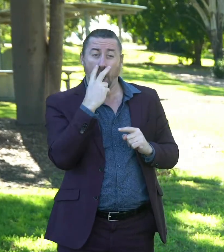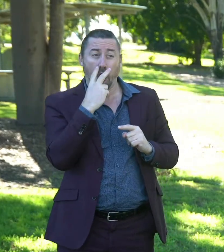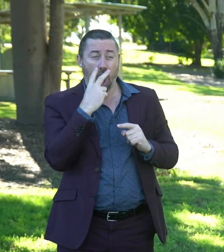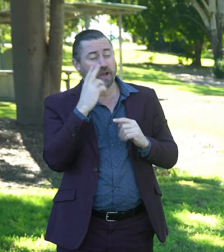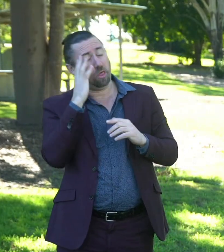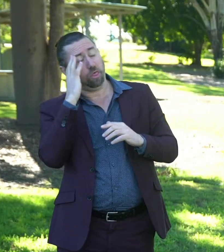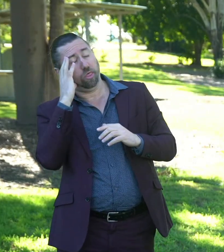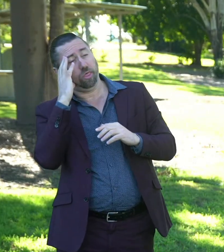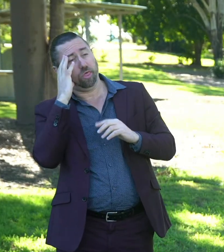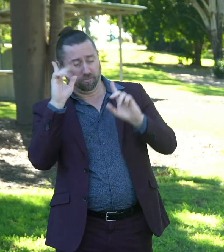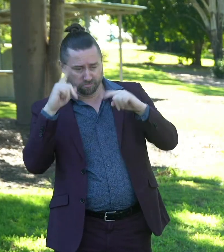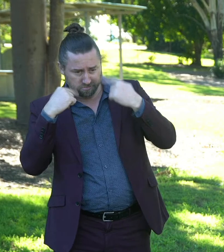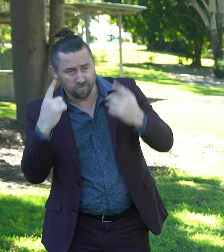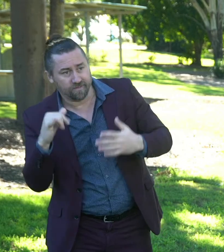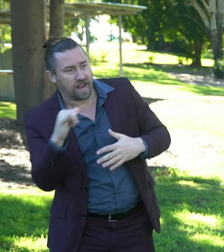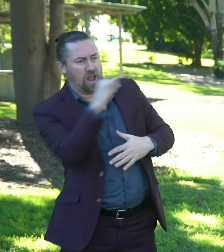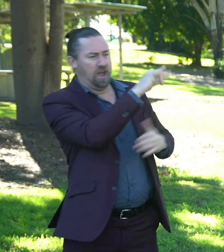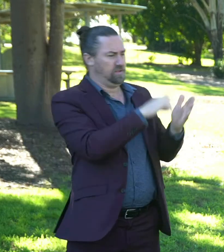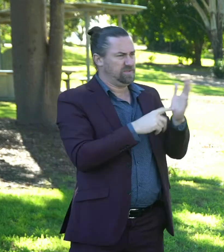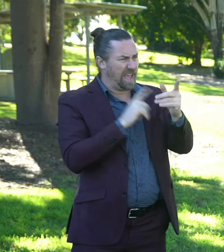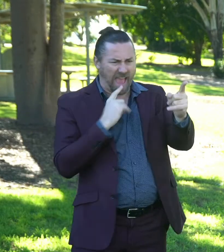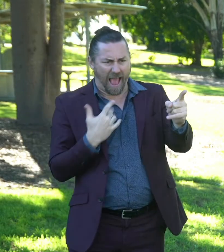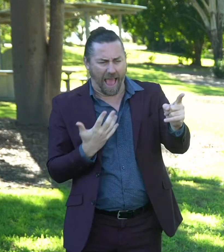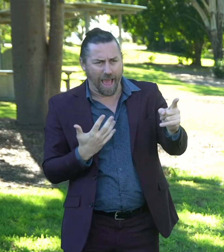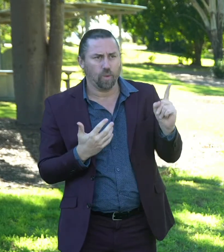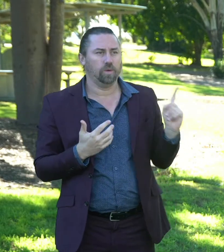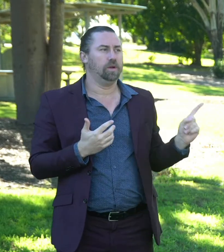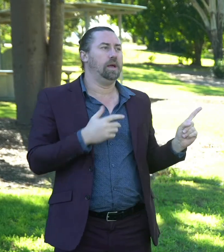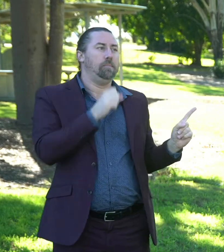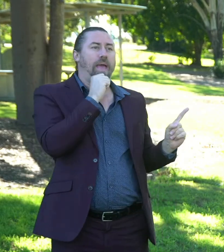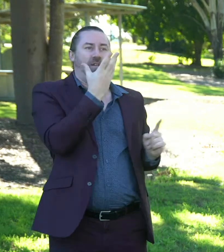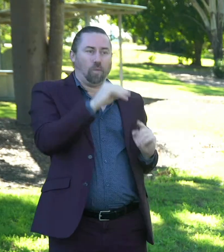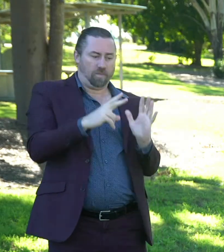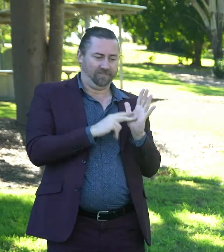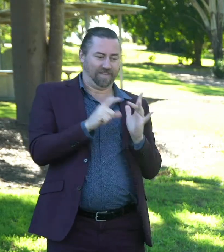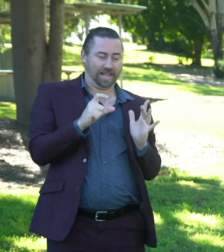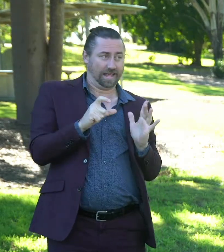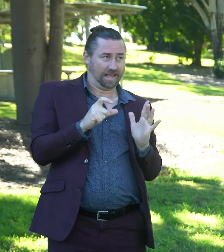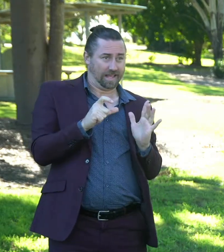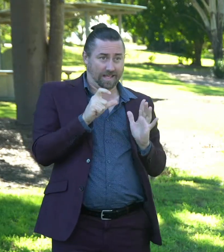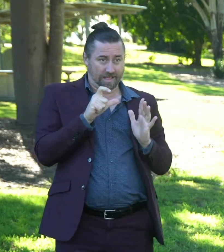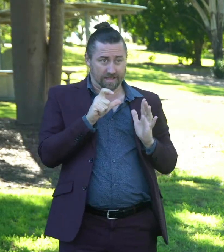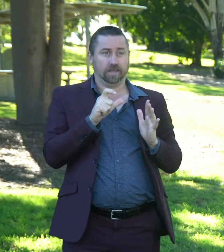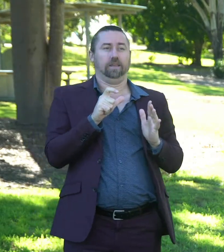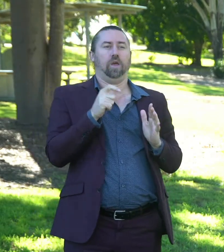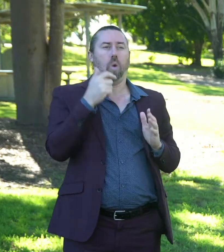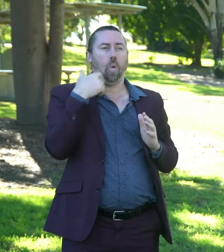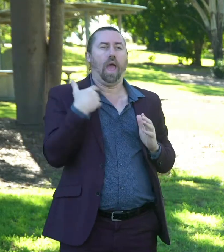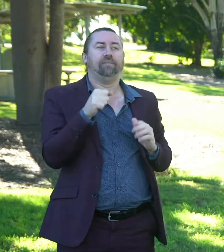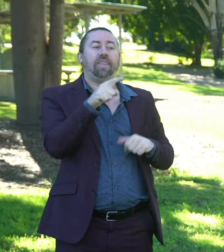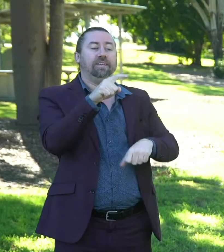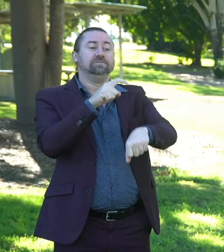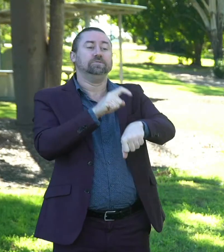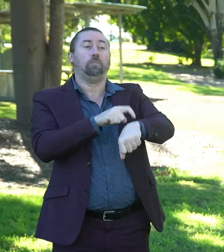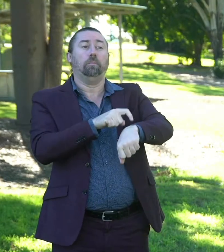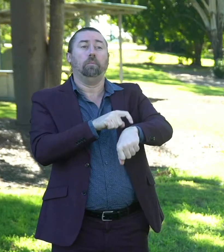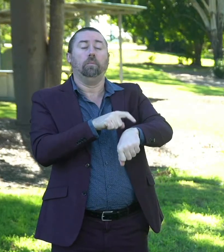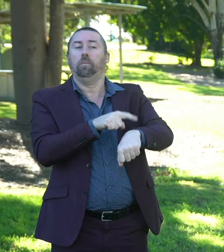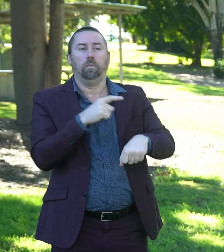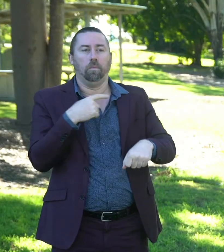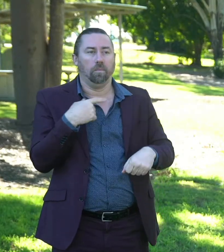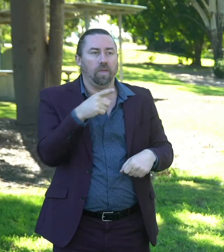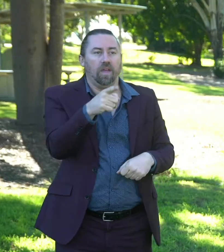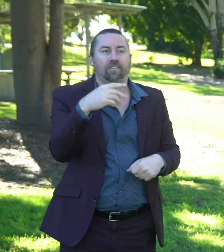Yes. Well, because he flew up from Victoria, which we had restrictions on, so he went